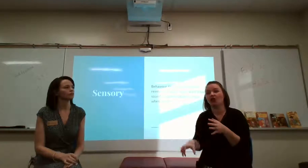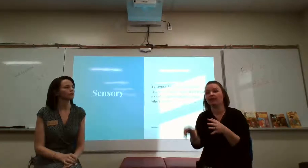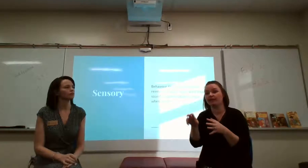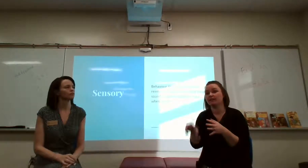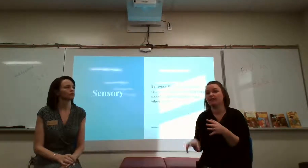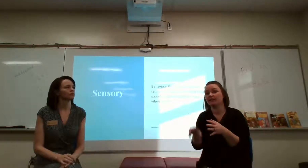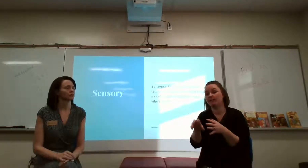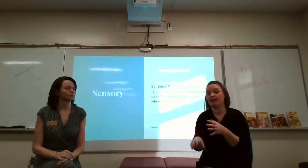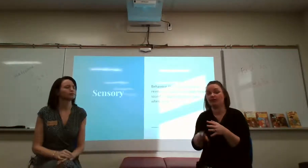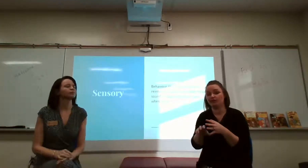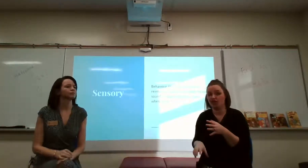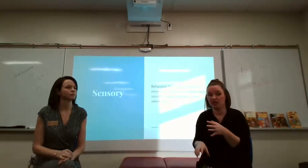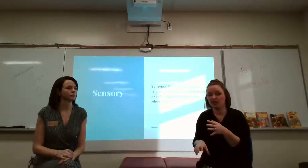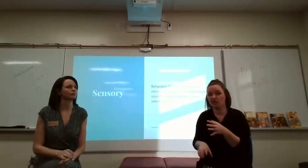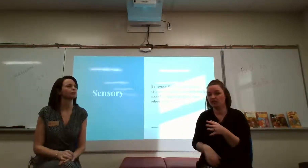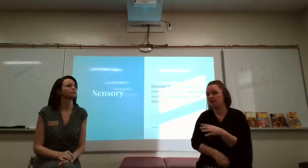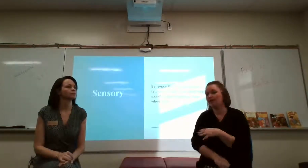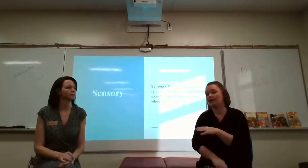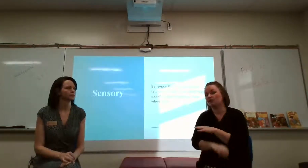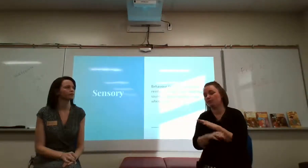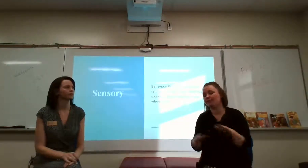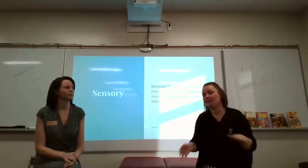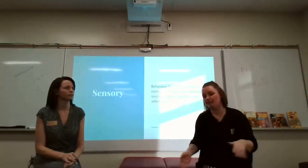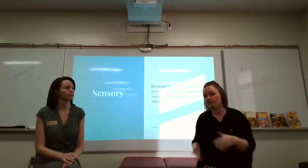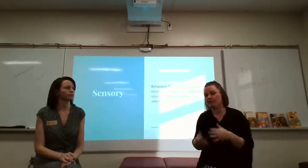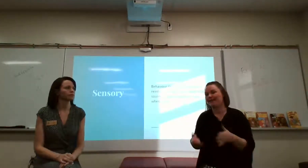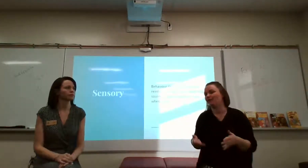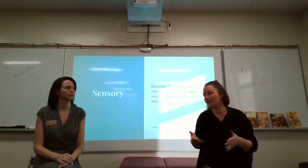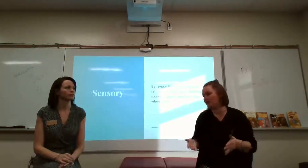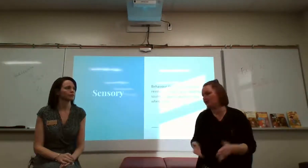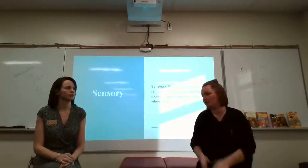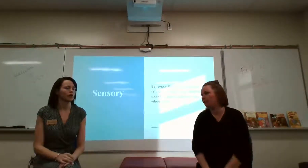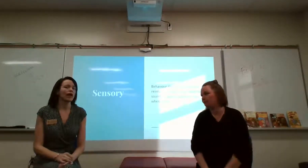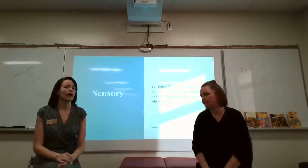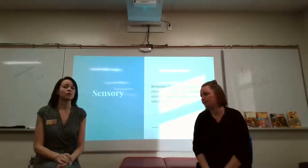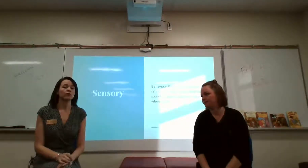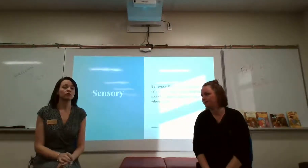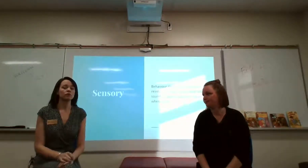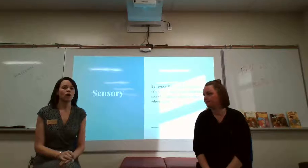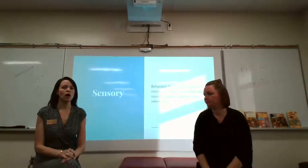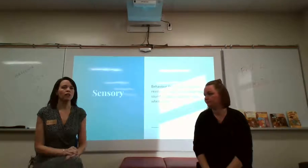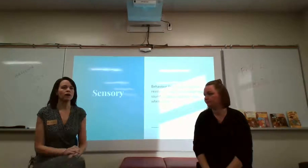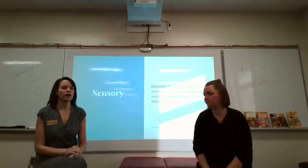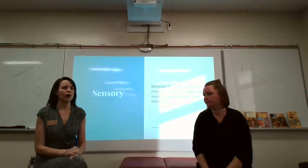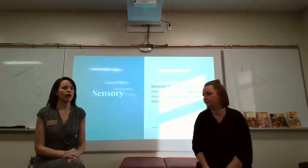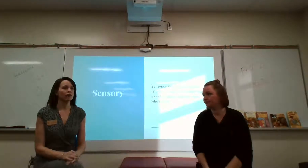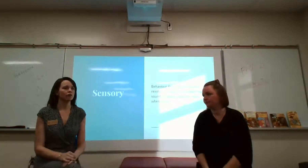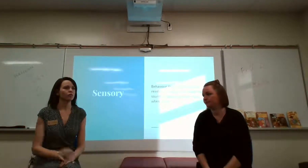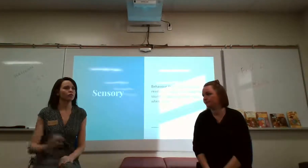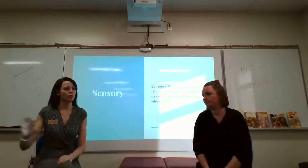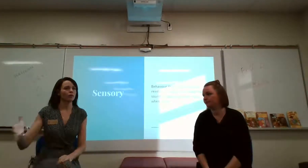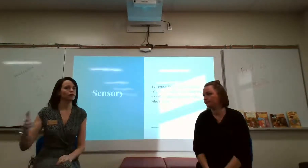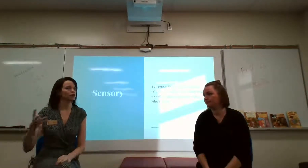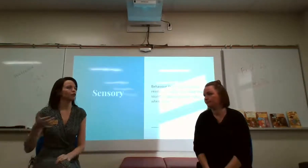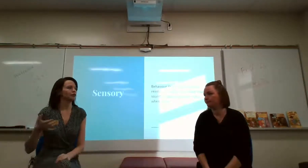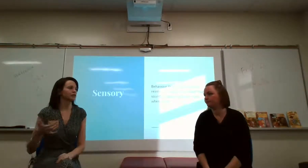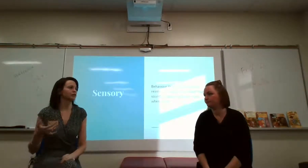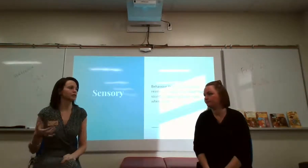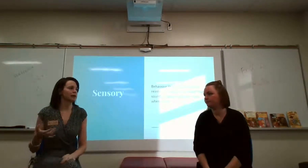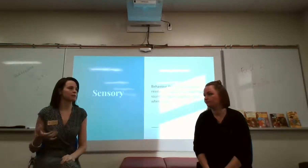targeting a specific behavior for change, it is almost never entirely sensory. And the reason why we're about to show you different examples